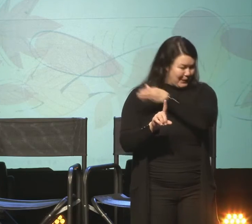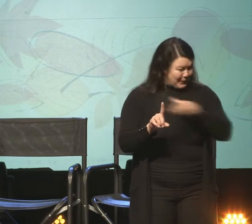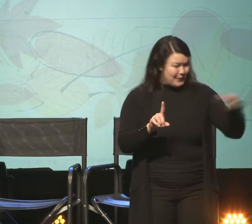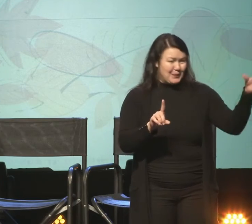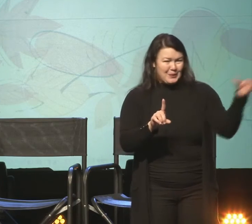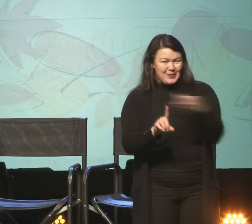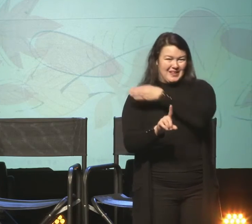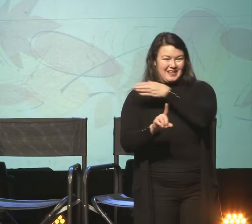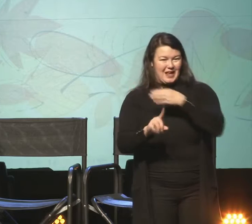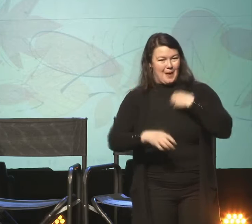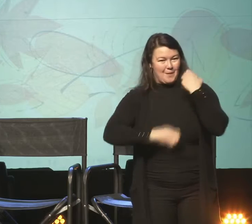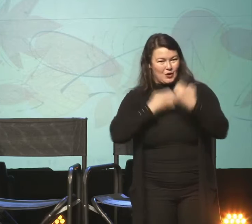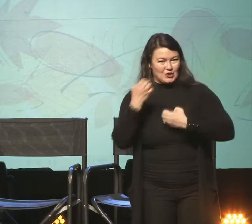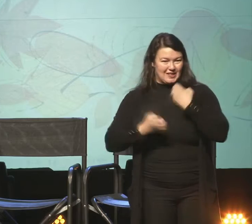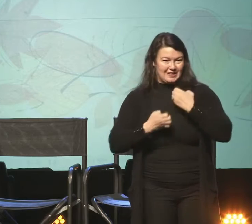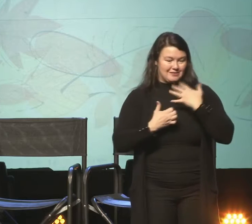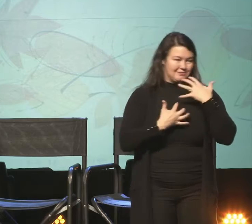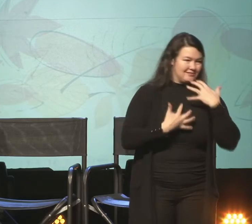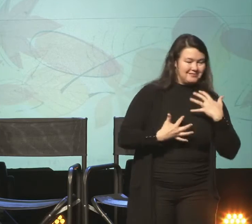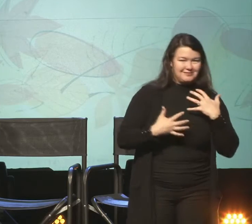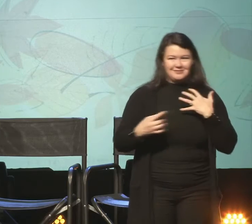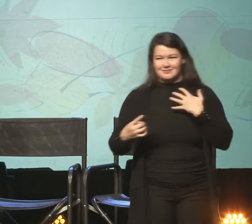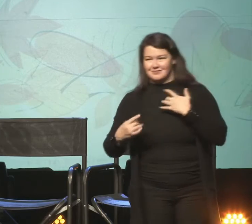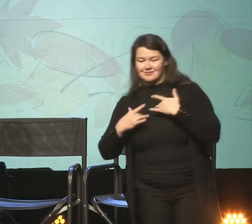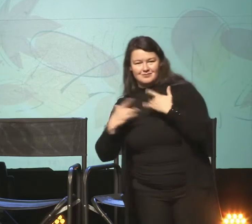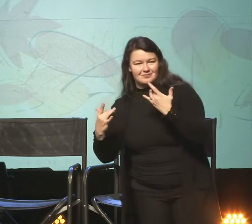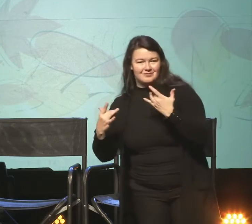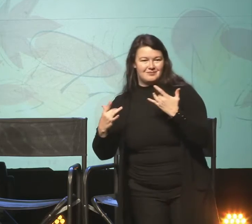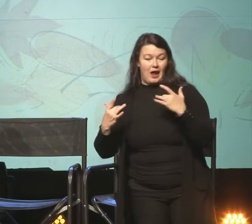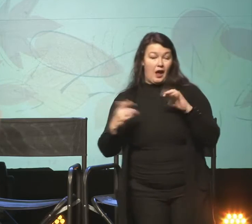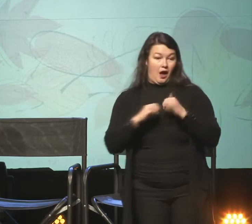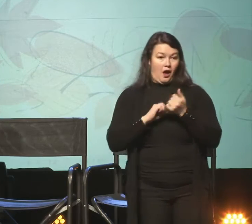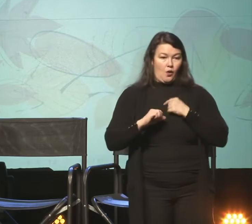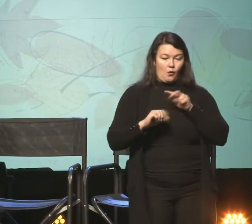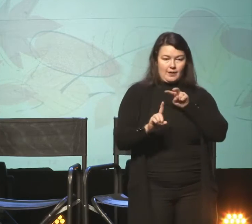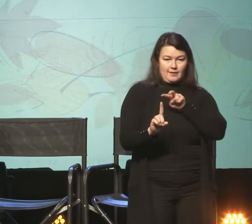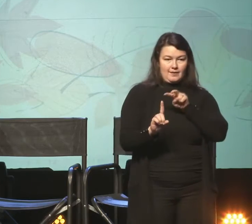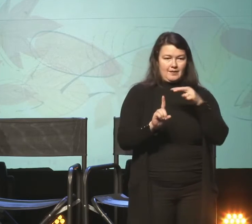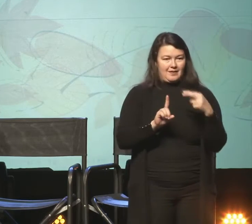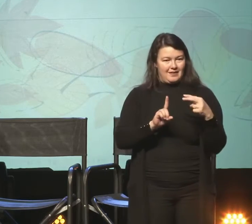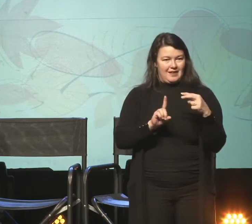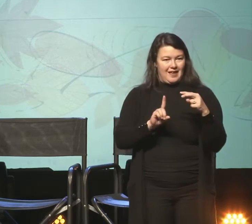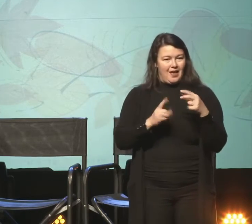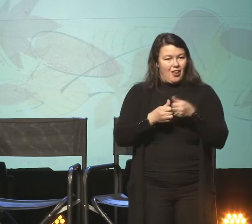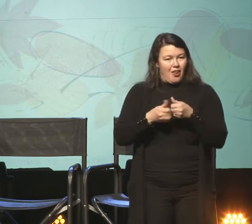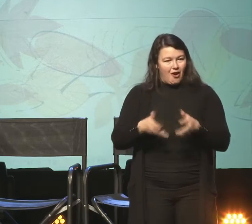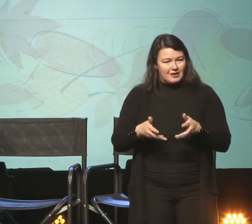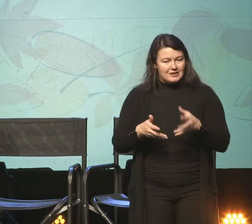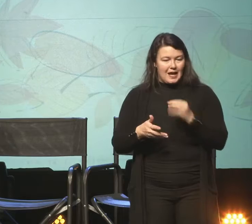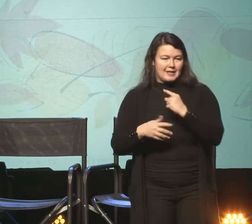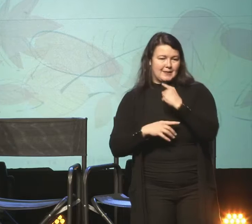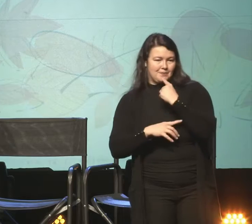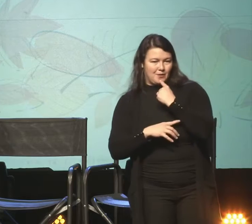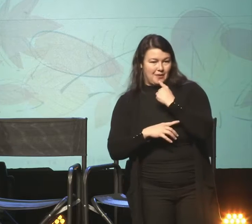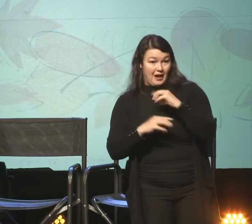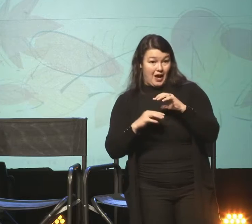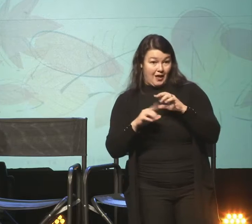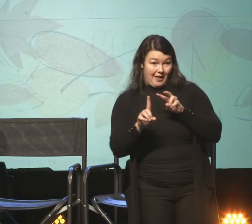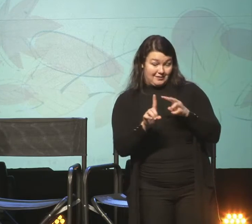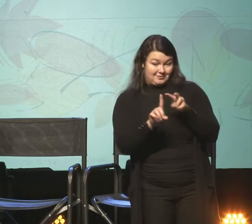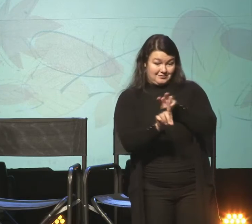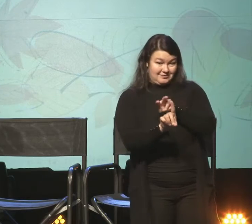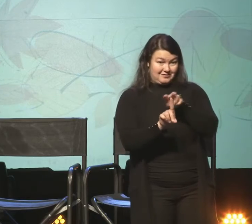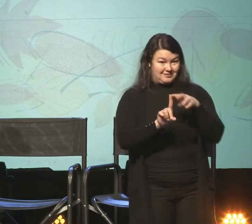emotions. And how we see the loss and how we see the disappointment and what we do with that will have